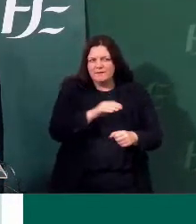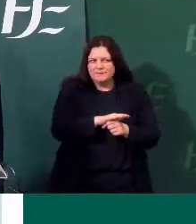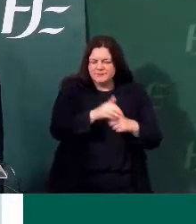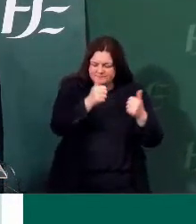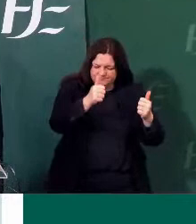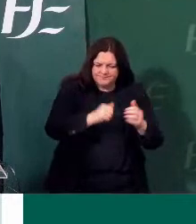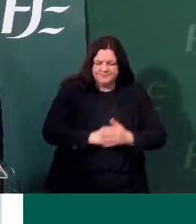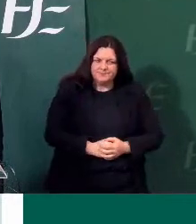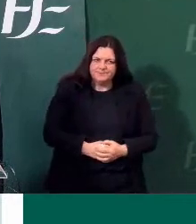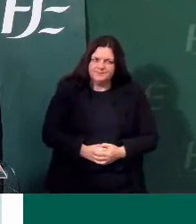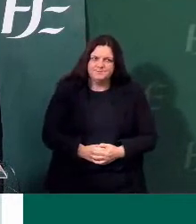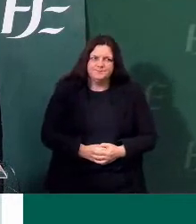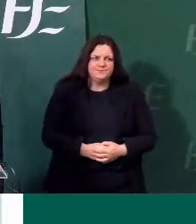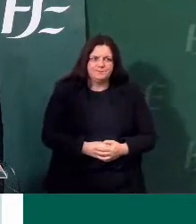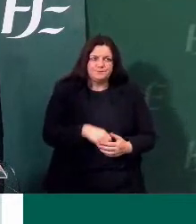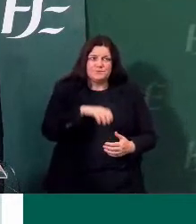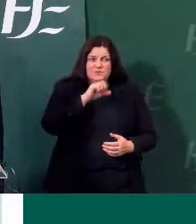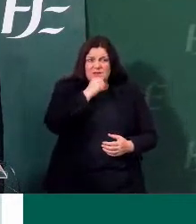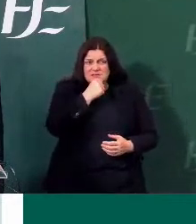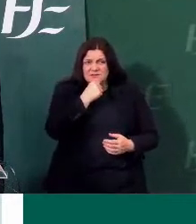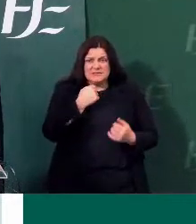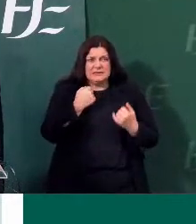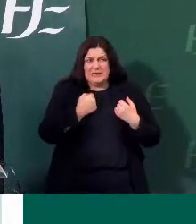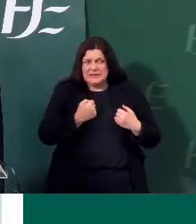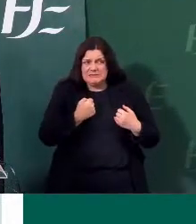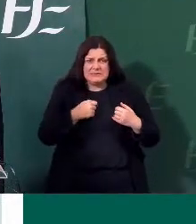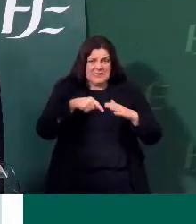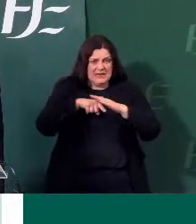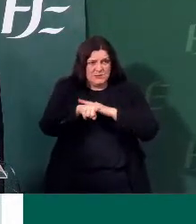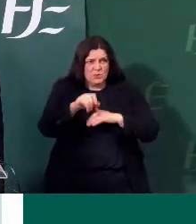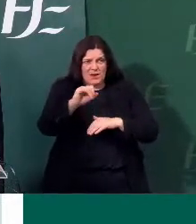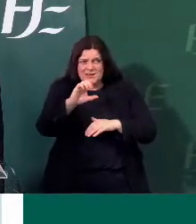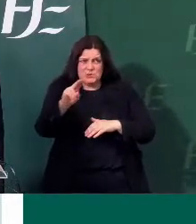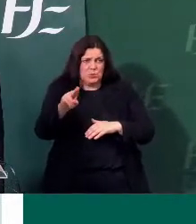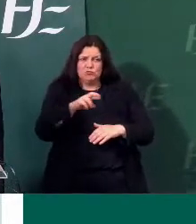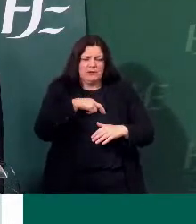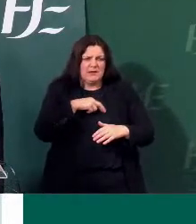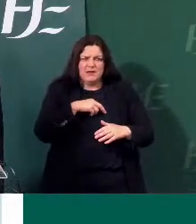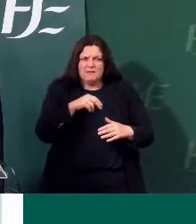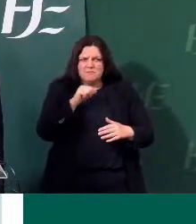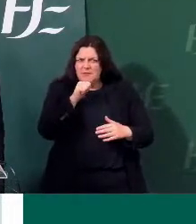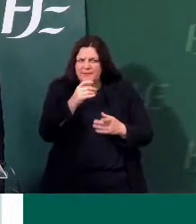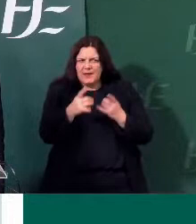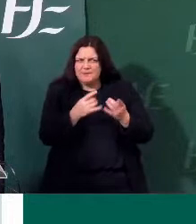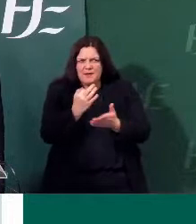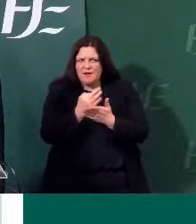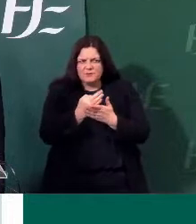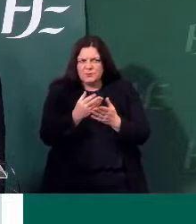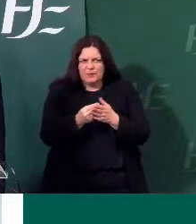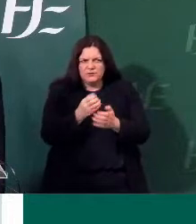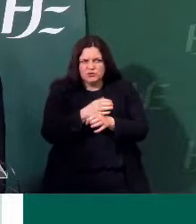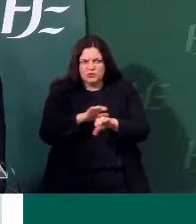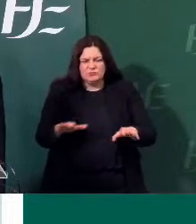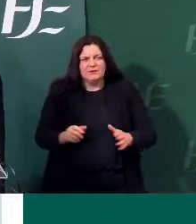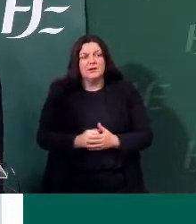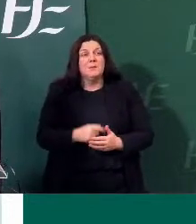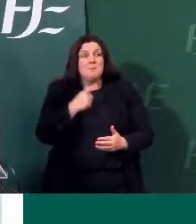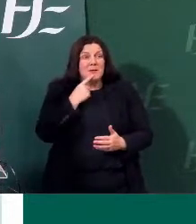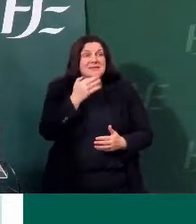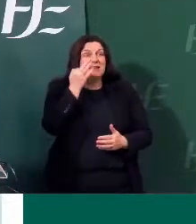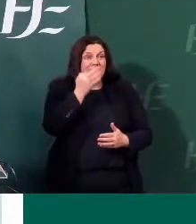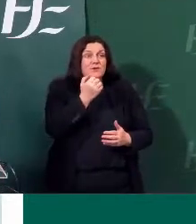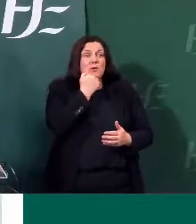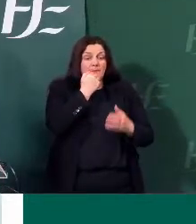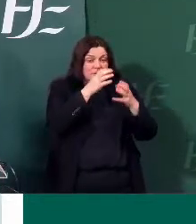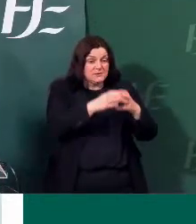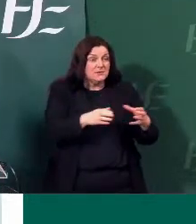children. Serious illness warranting admission to ICU is relatively rare among children. Of course, if enough children get sick, and enough